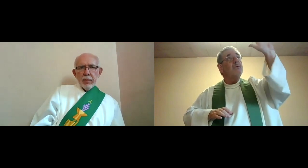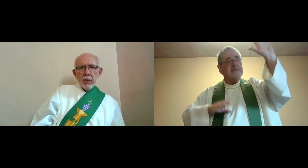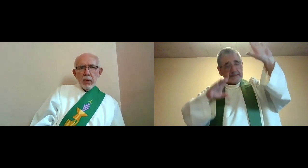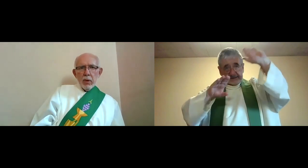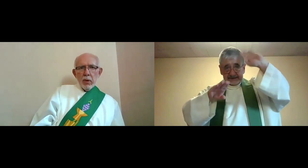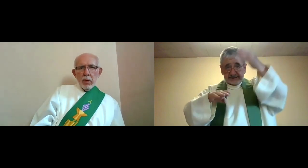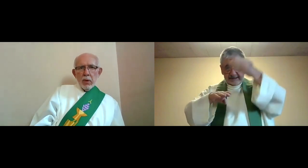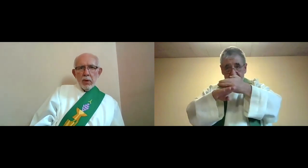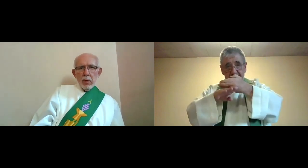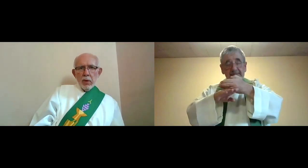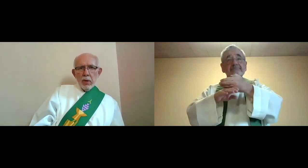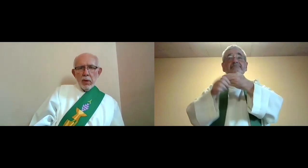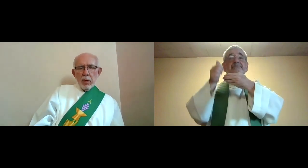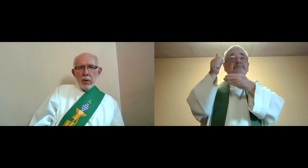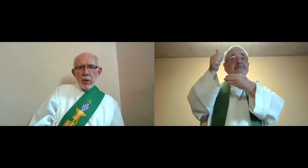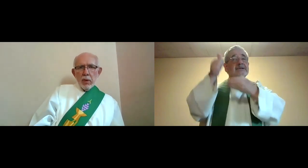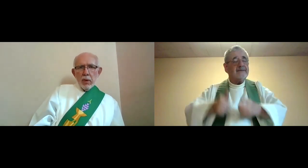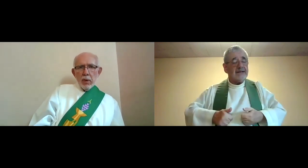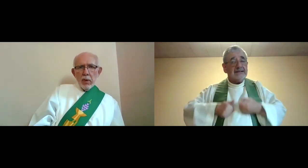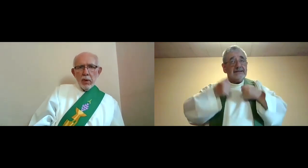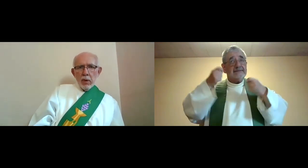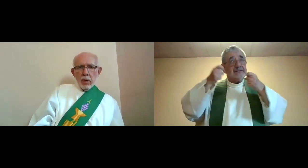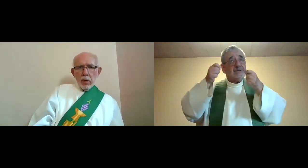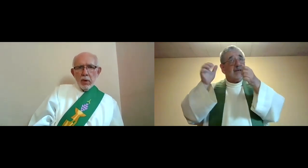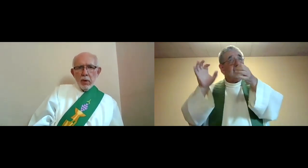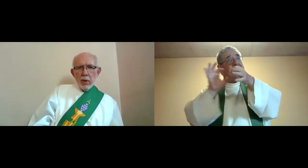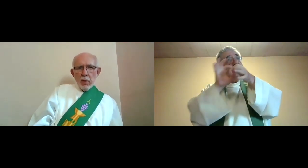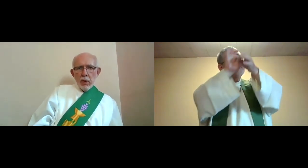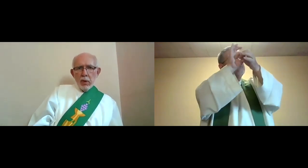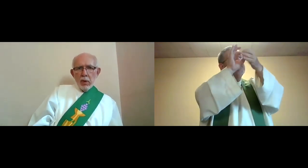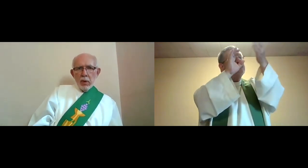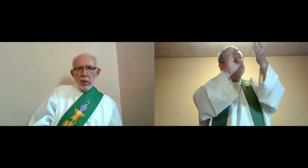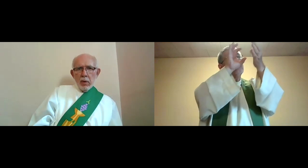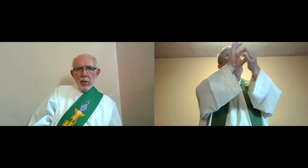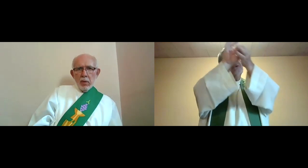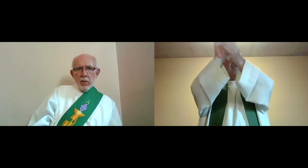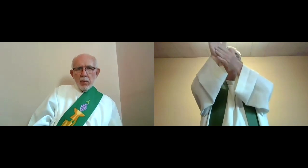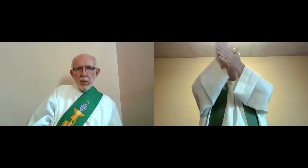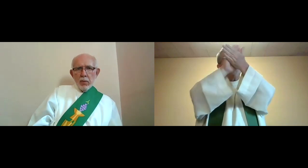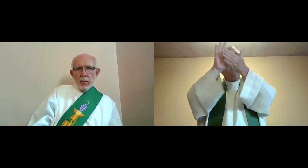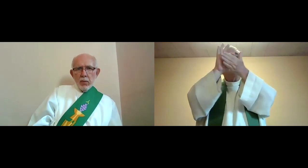Through Jesus Christ, Your Son, who lives and reigns with You in the unity of the Holy Spirit,